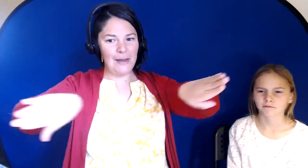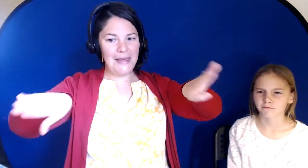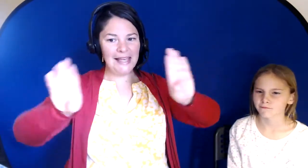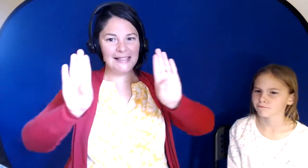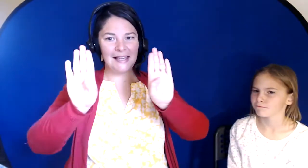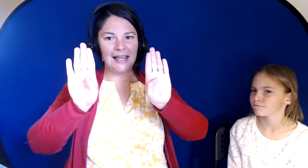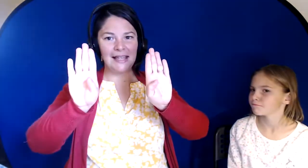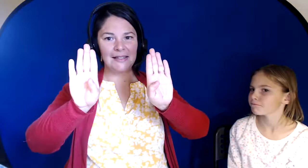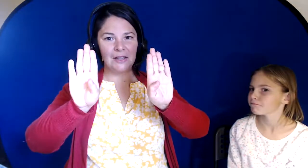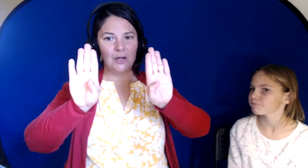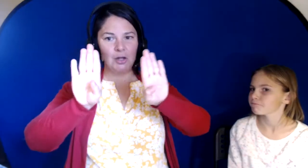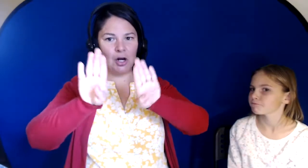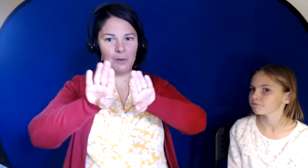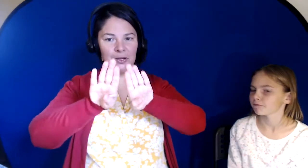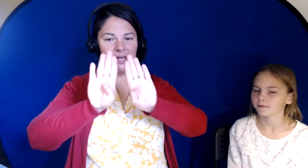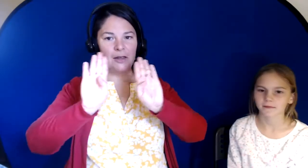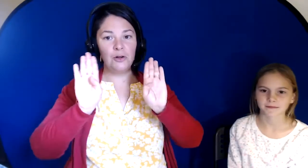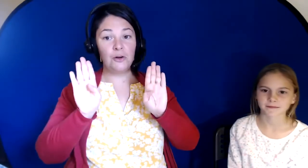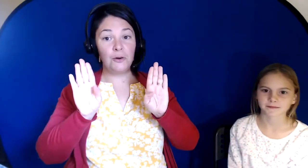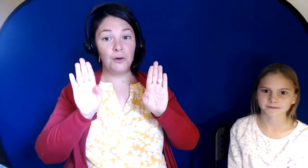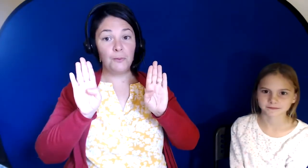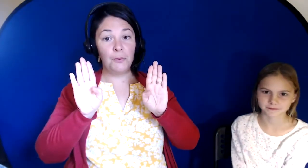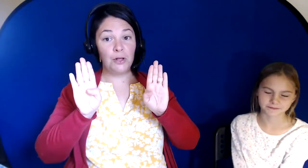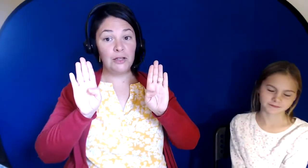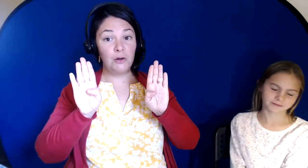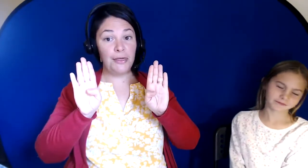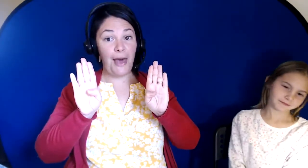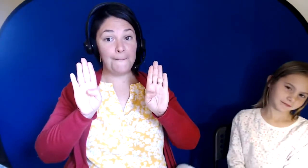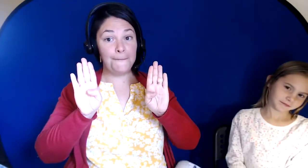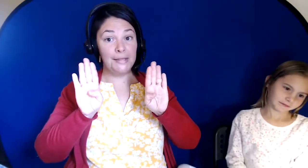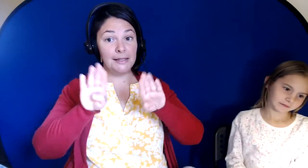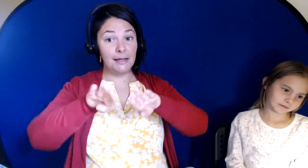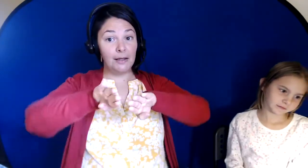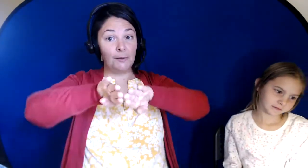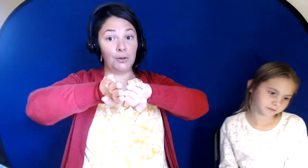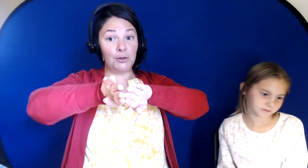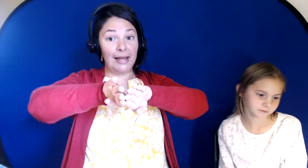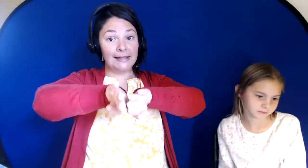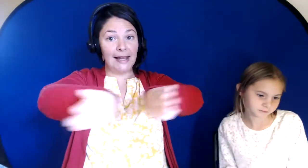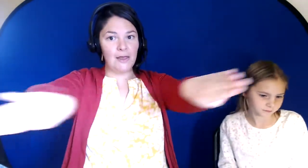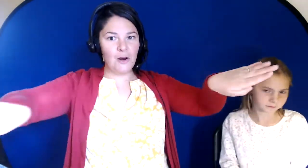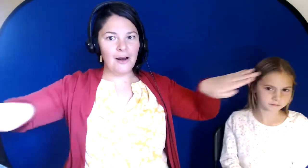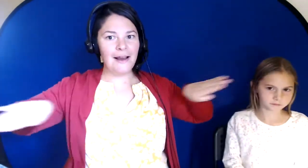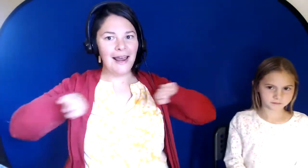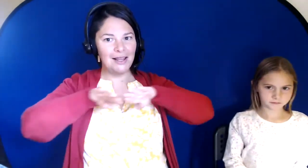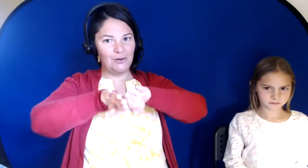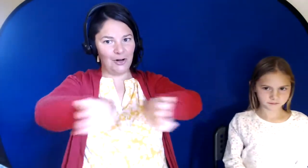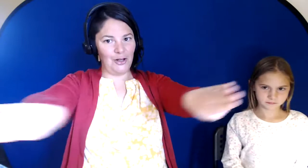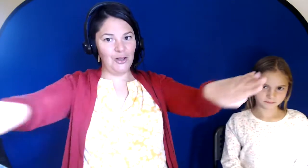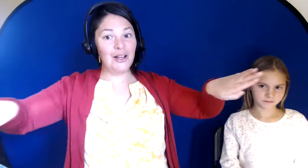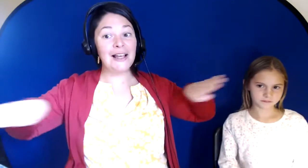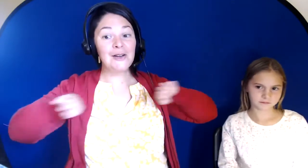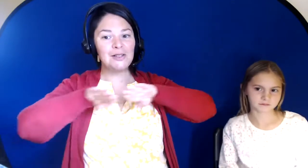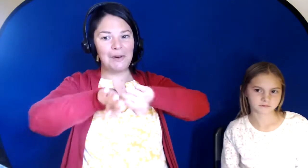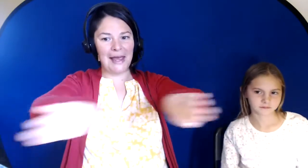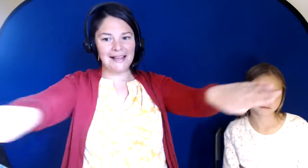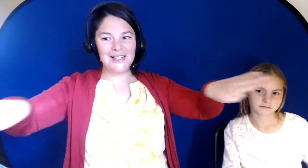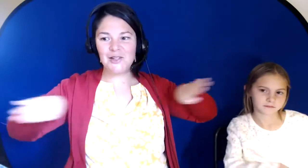is done like this. You're going to put in your thumbs, put your hands together, and you're going to look like you're swimming.